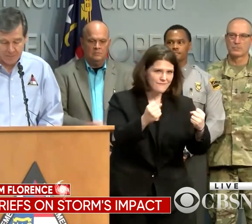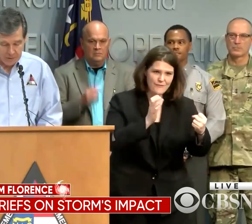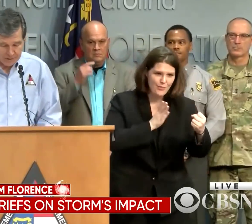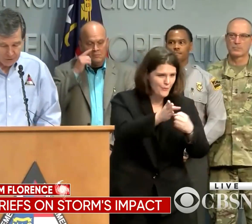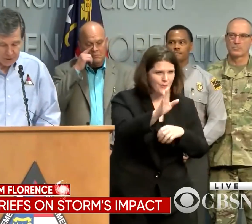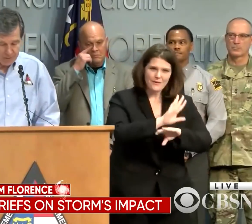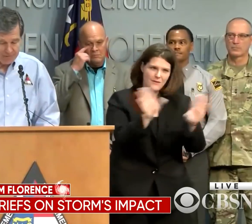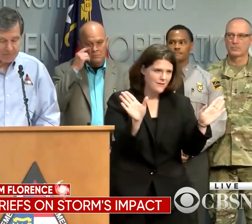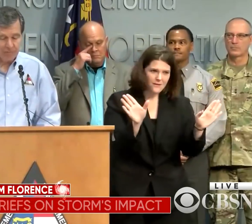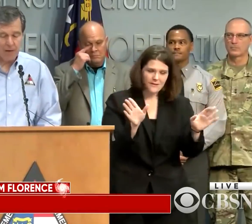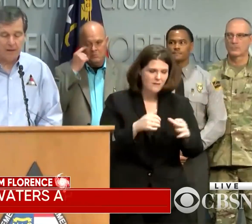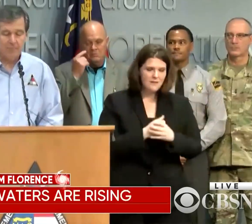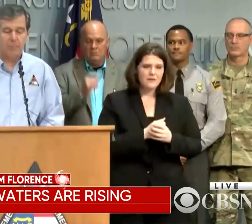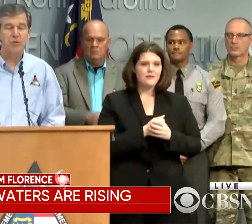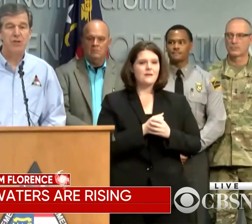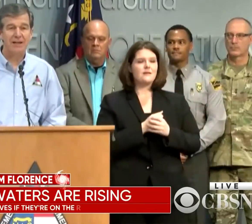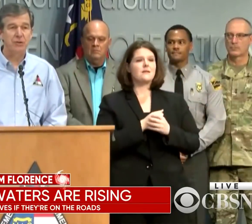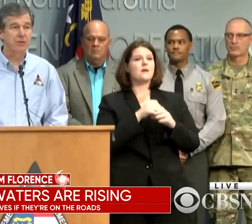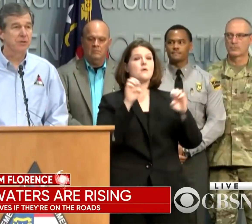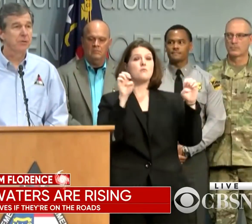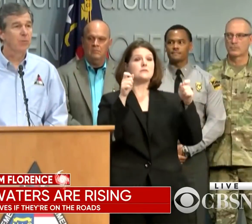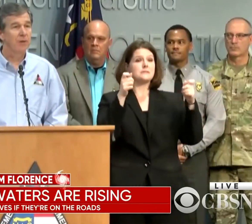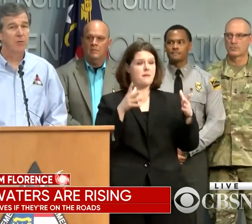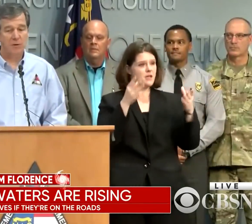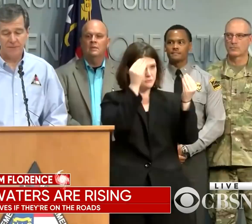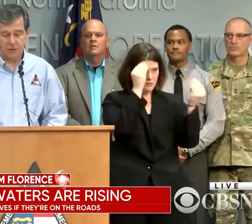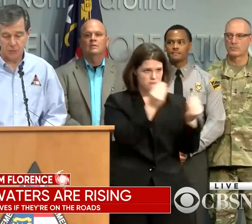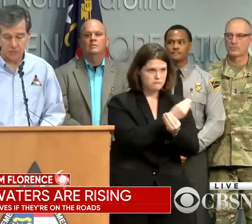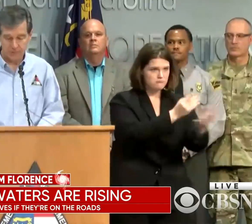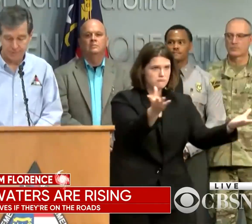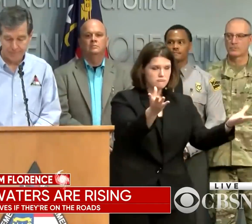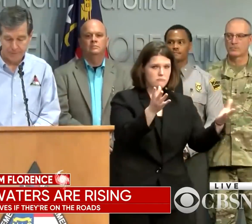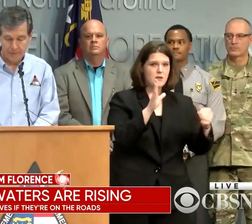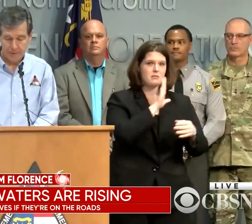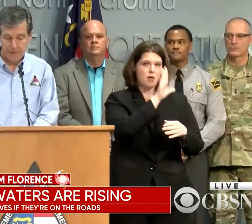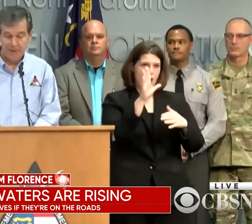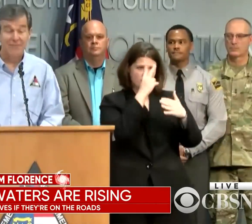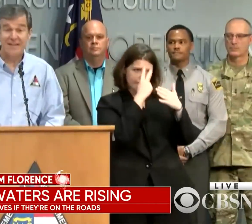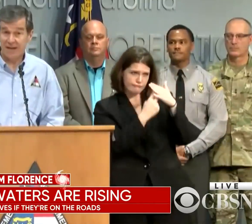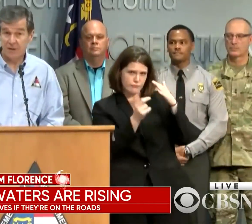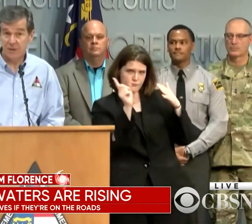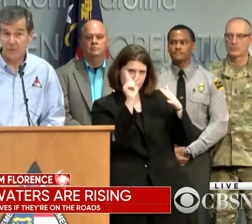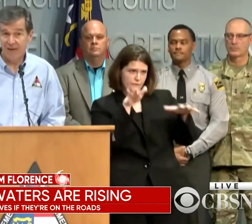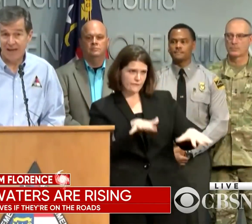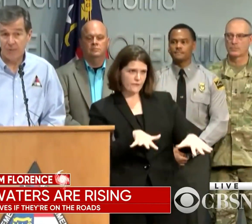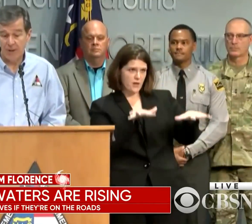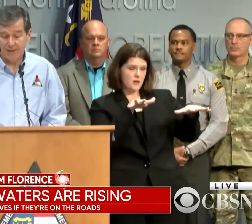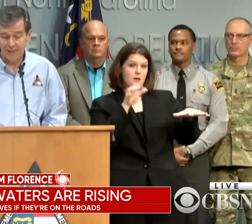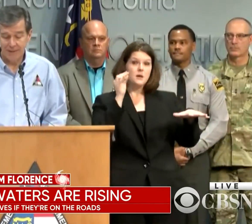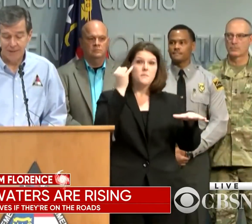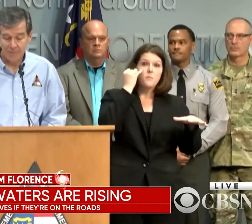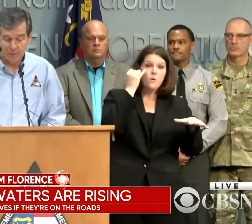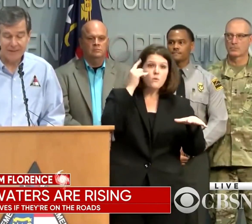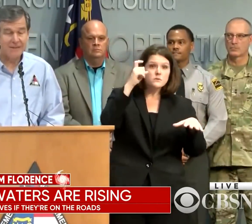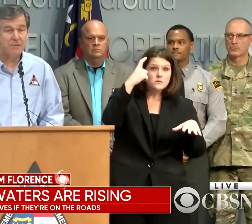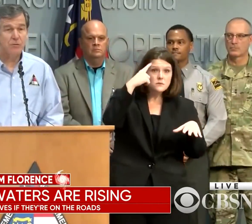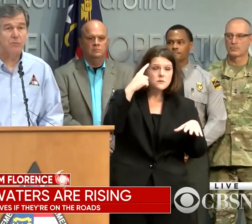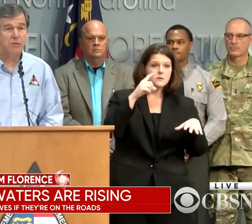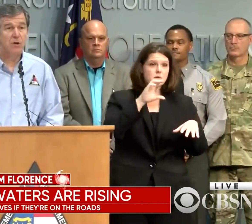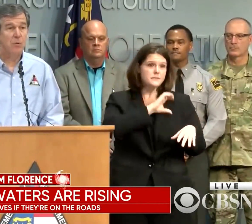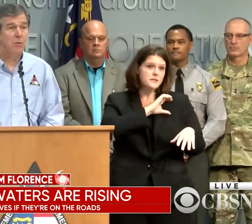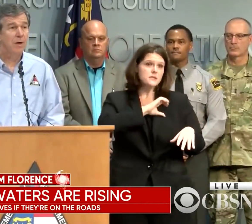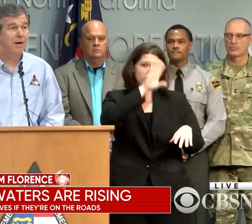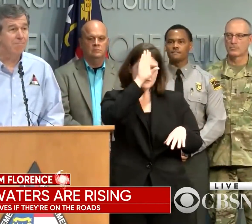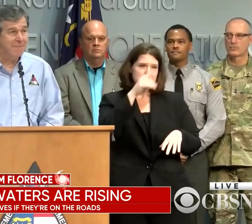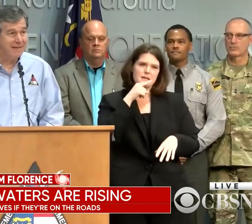Emergency management is sharing flood projections with local officials. If they tell you to evacuate, please